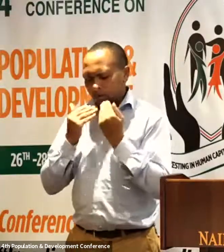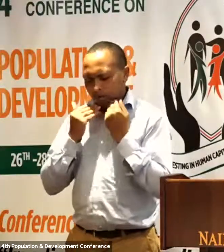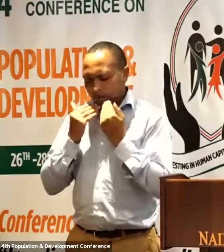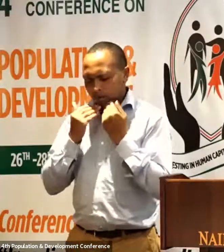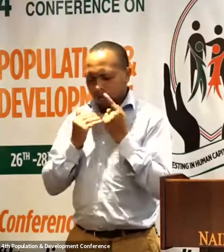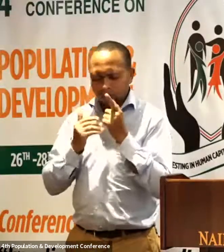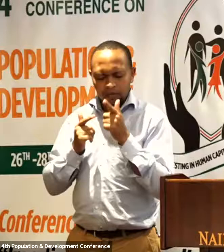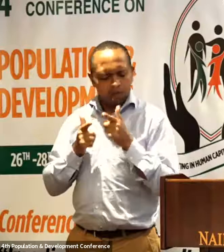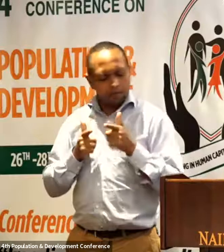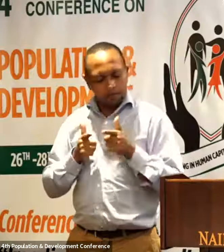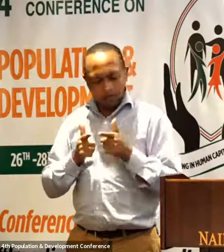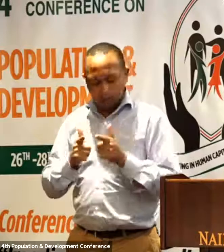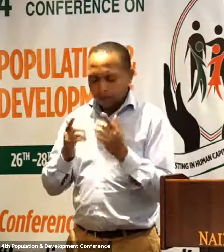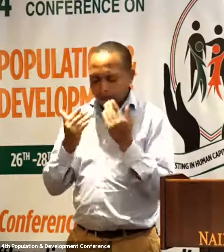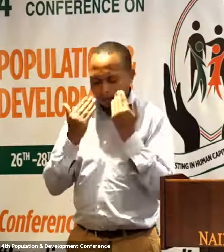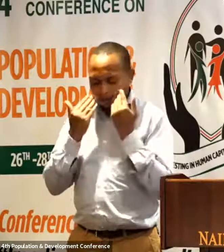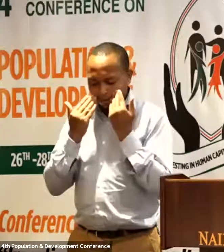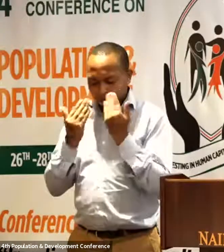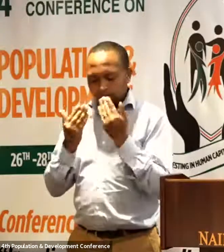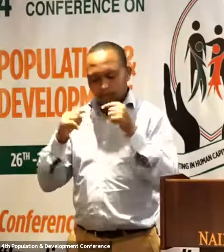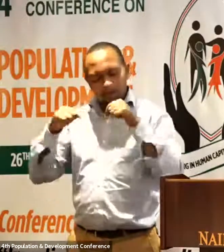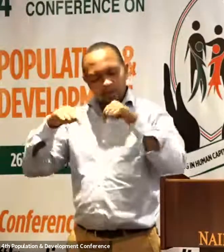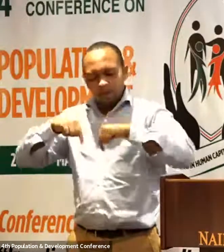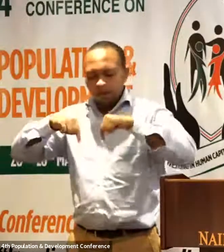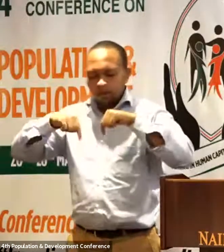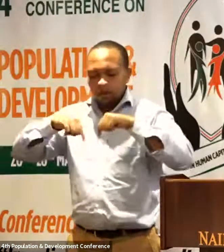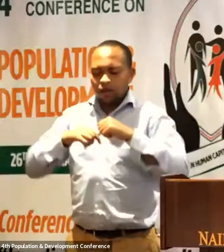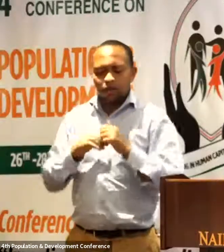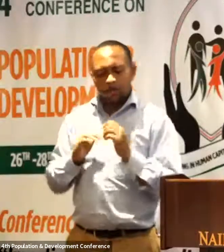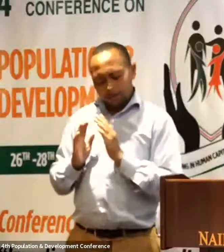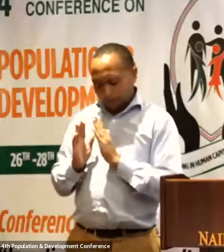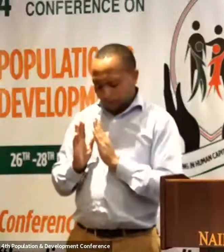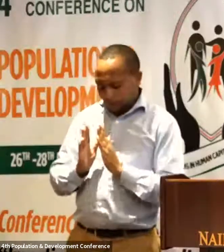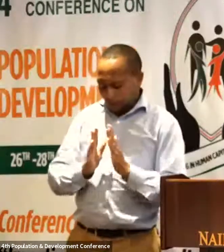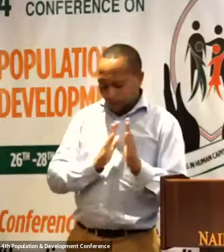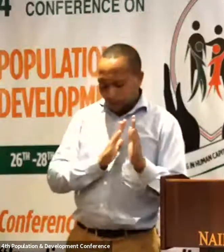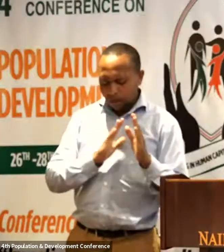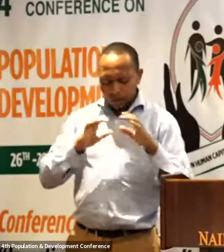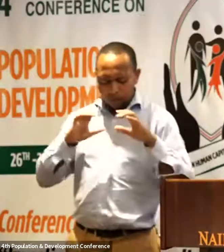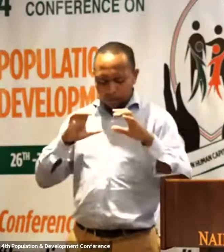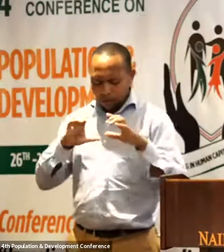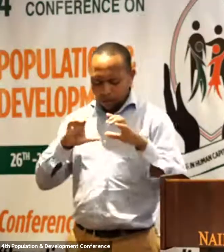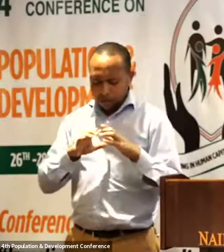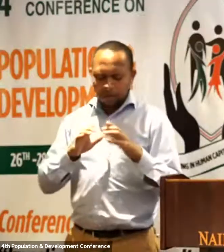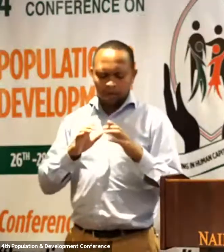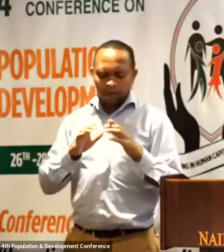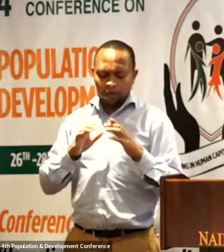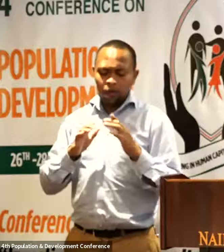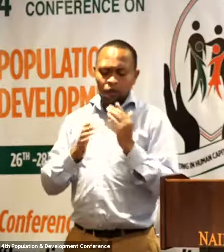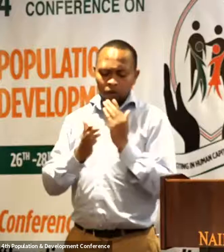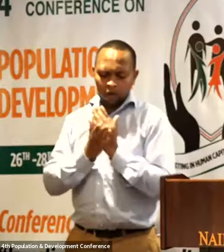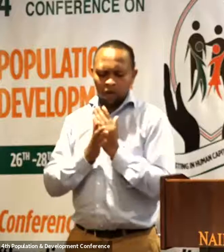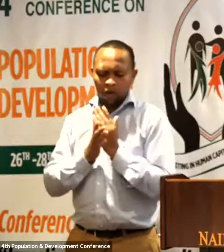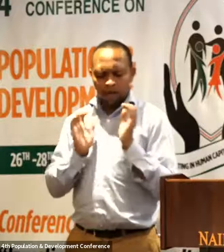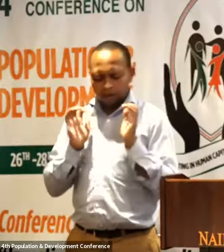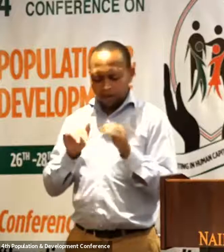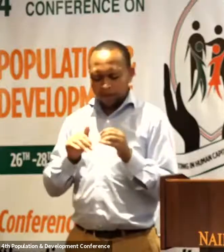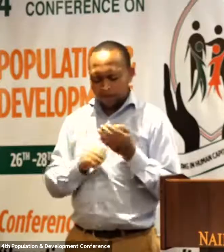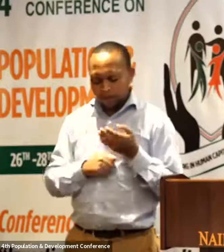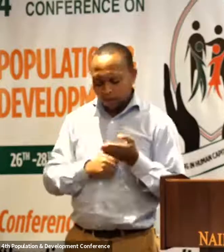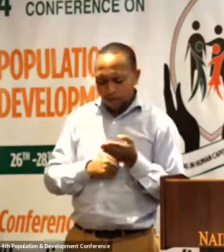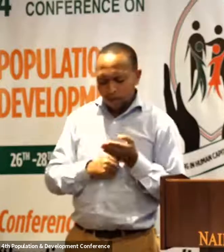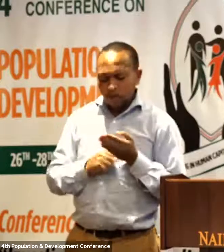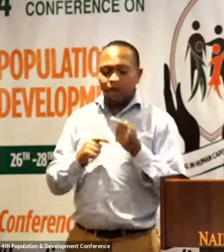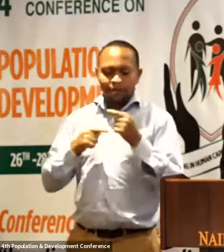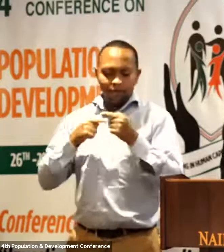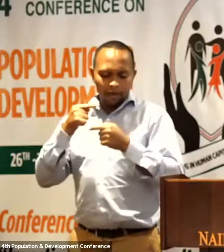you have allowed us to see the light of the day. We've been preparing to have this session happen in good order. Indeed, the conference is here. And even